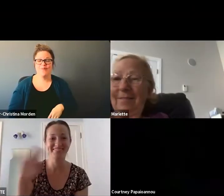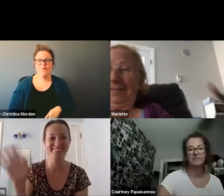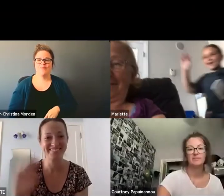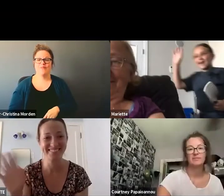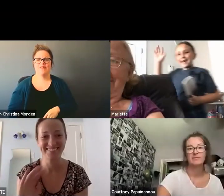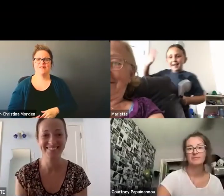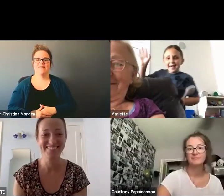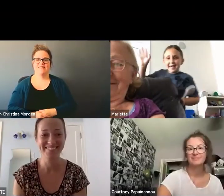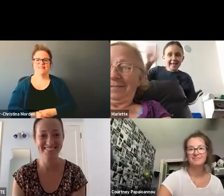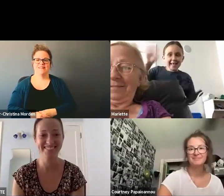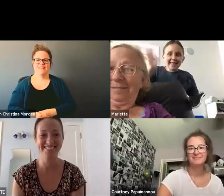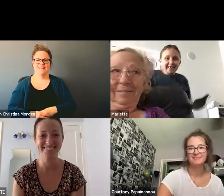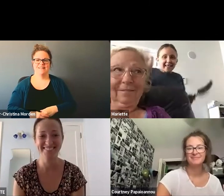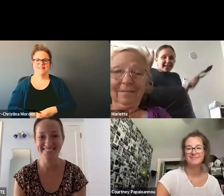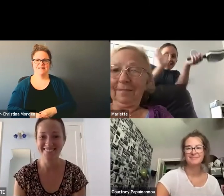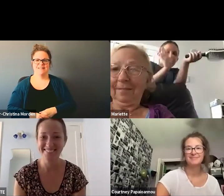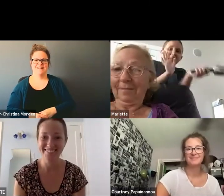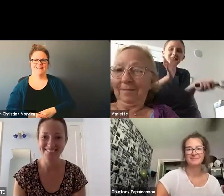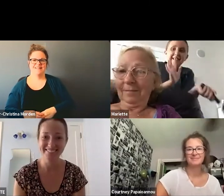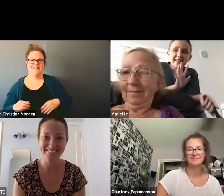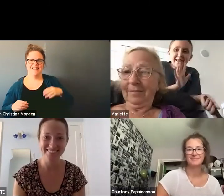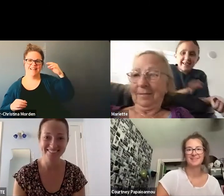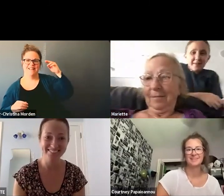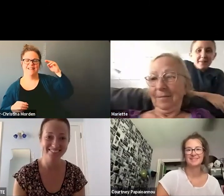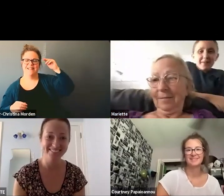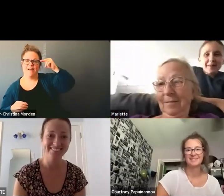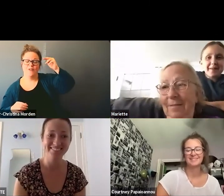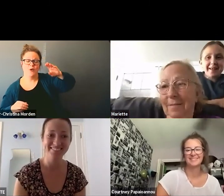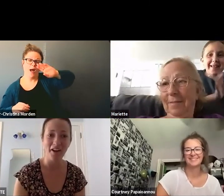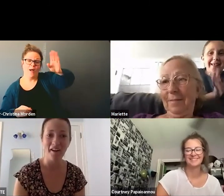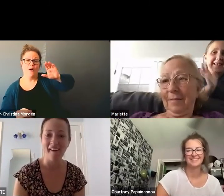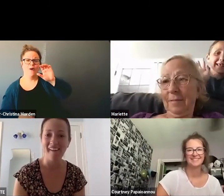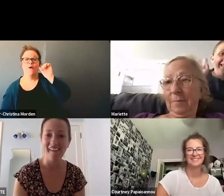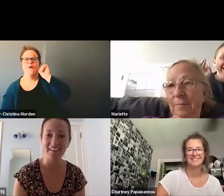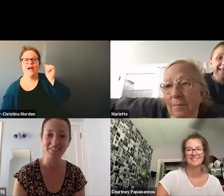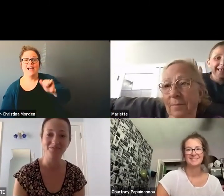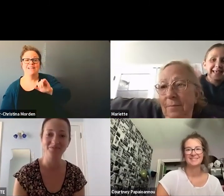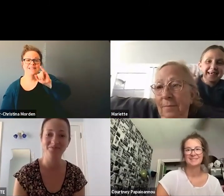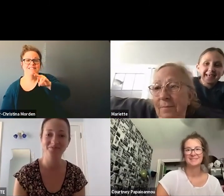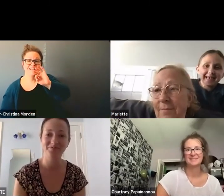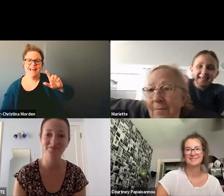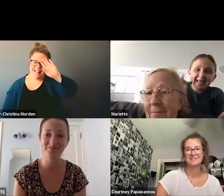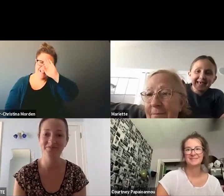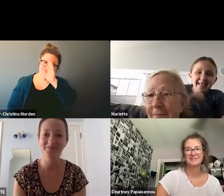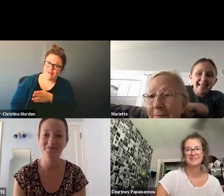guys. Hi, Auntie I have Janelle. such a supportive family. Hi, Savvy.